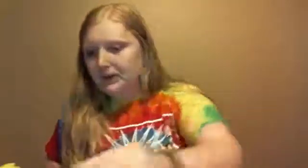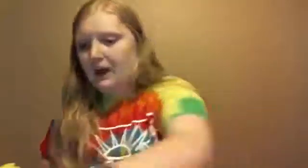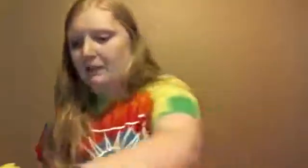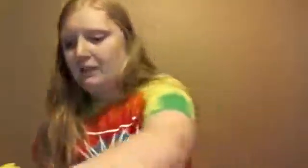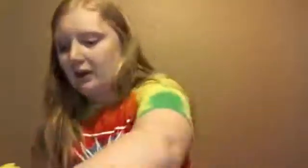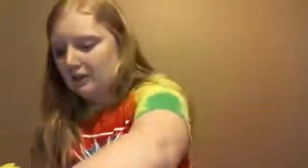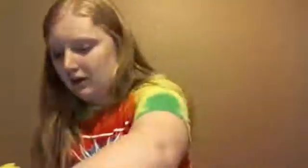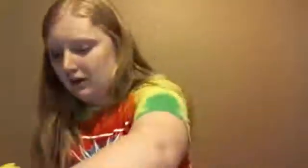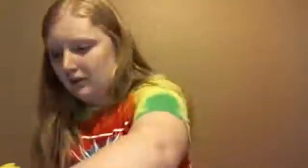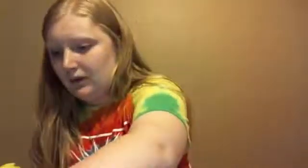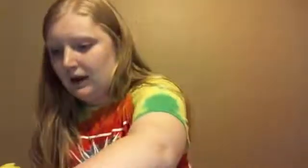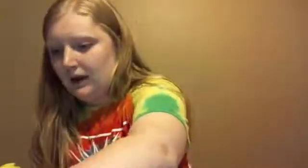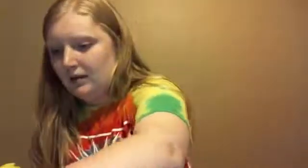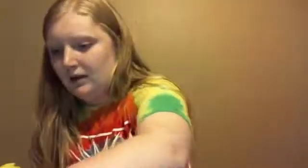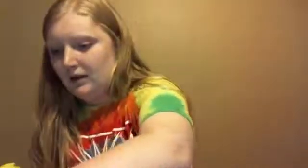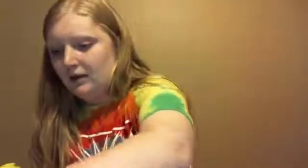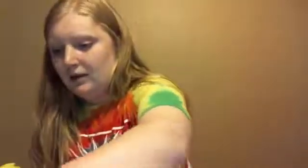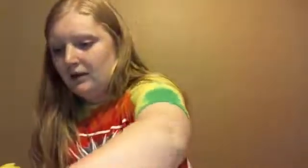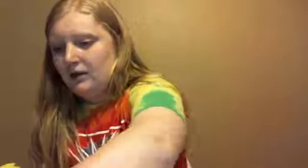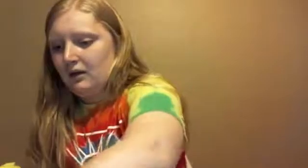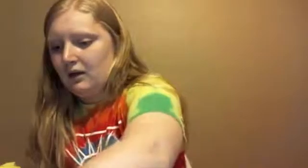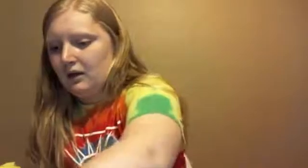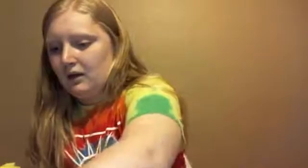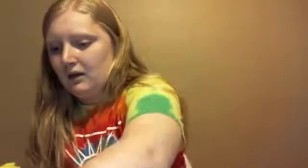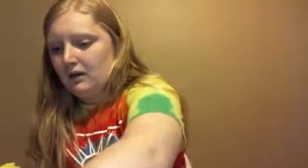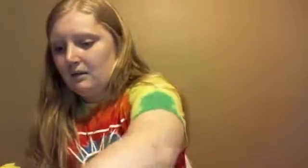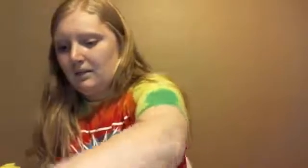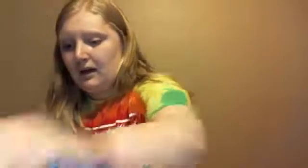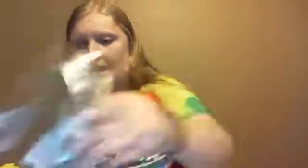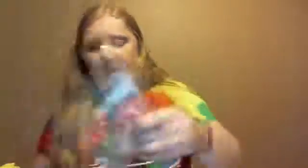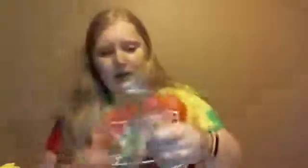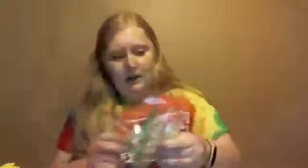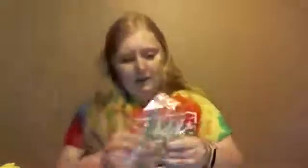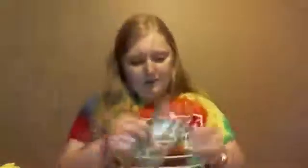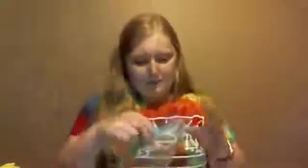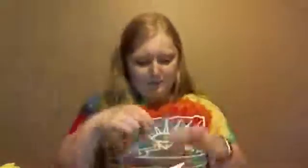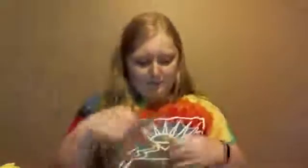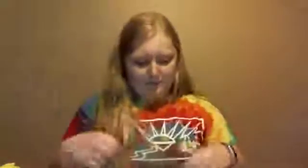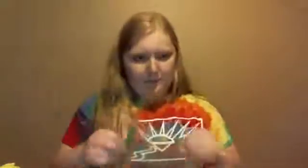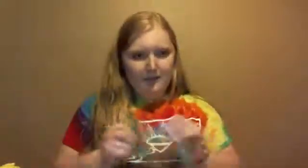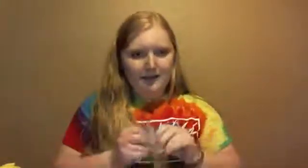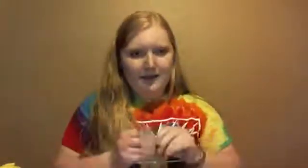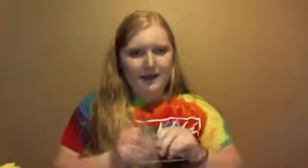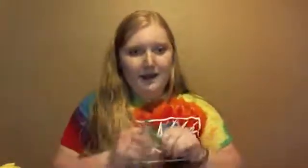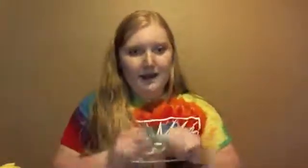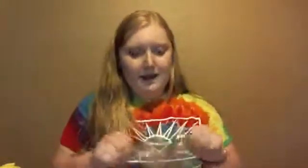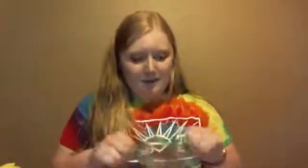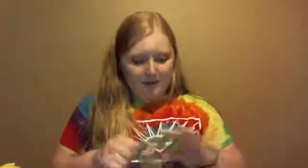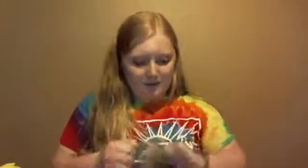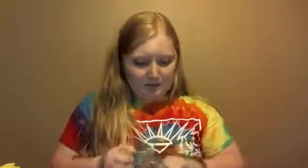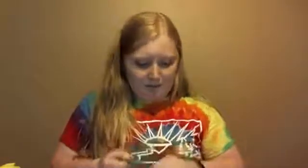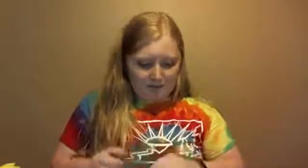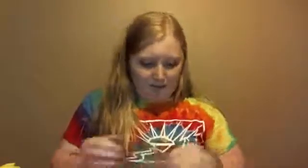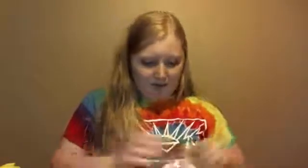Okay, so I'm going to grab another bag. And I'm going to put some rocks